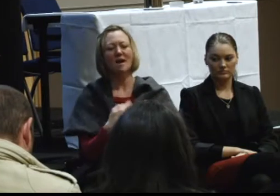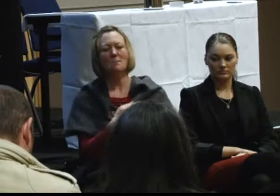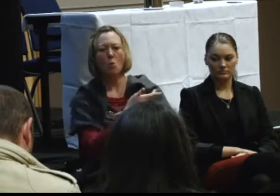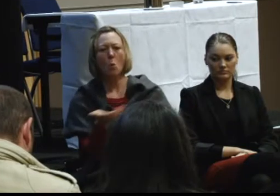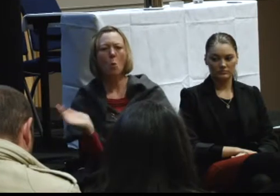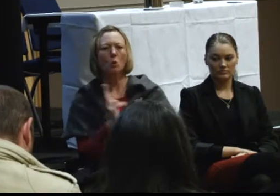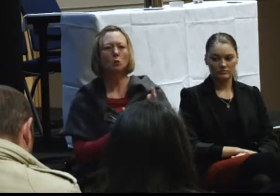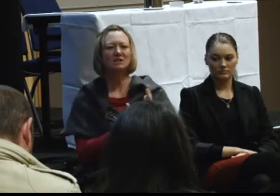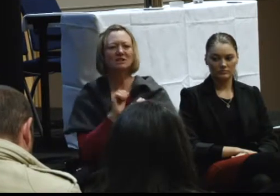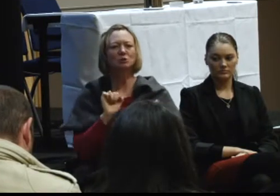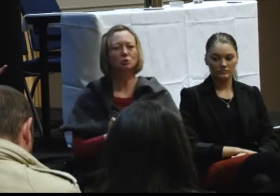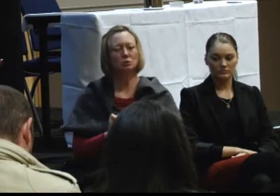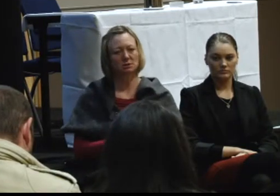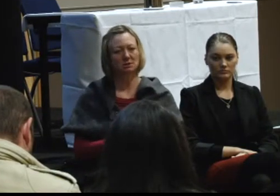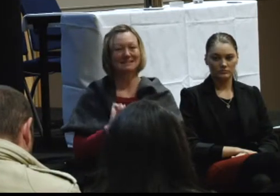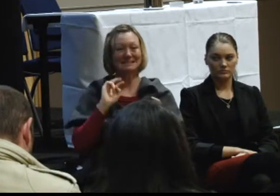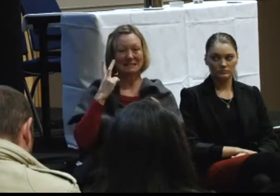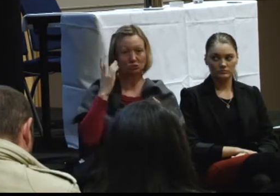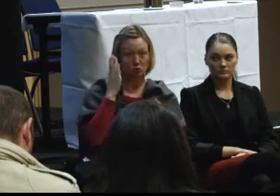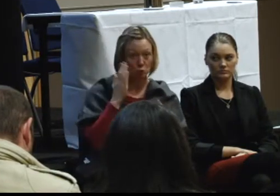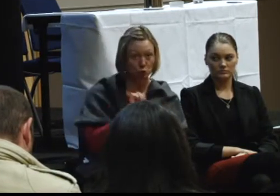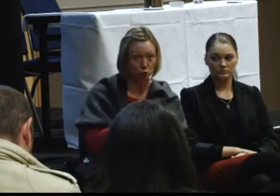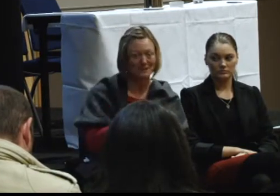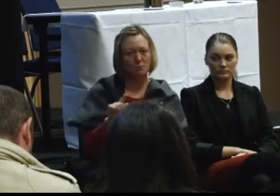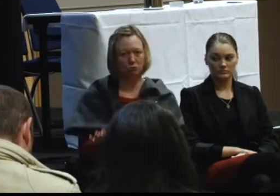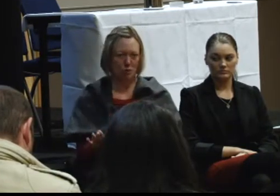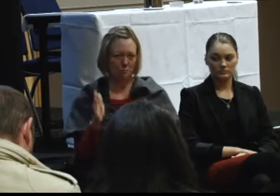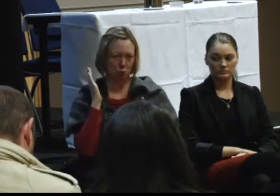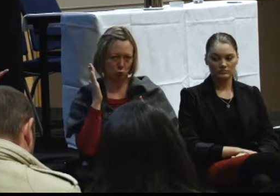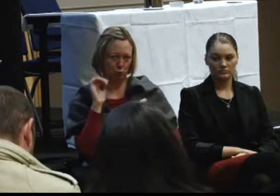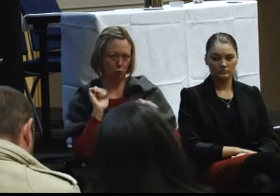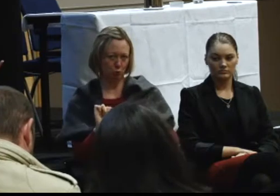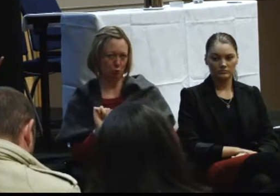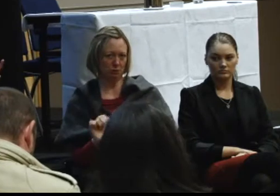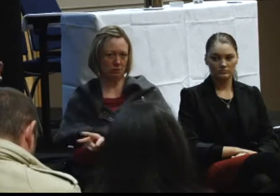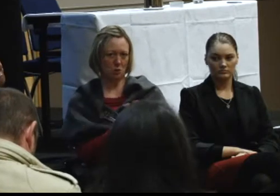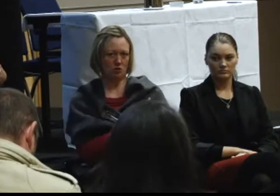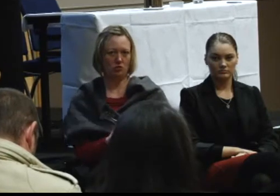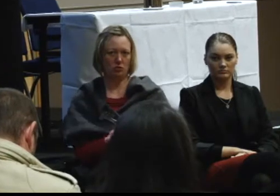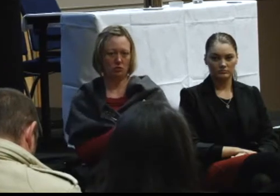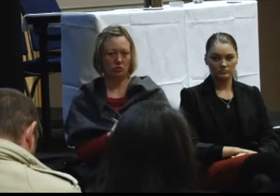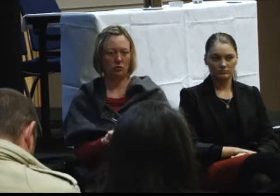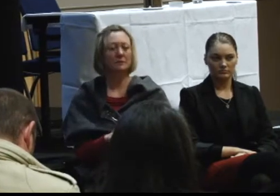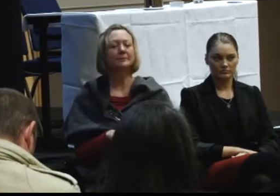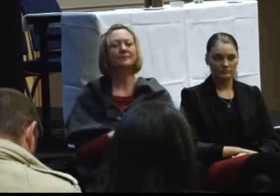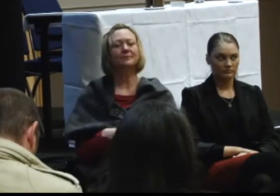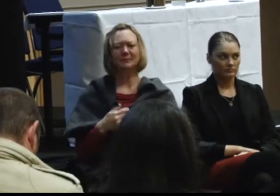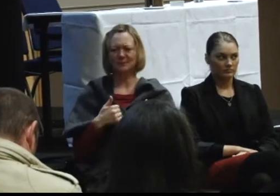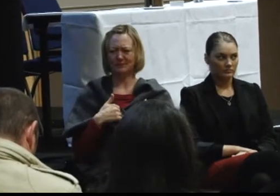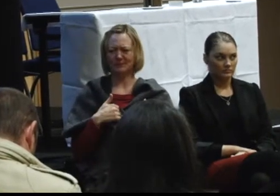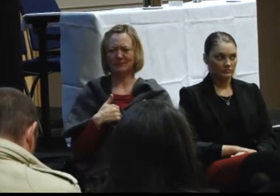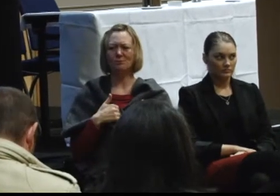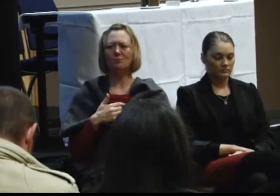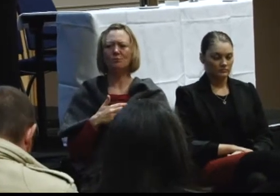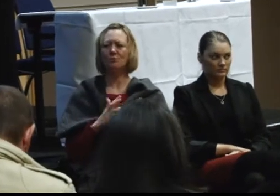to be available to both secondary school students and primary school students alike. But I wasn't interested